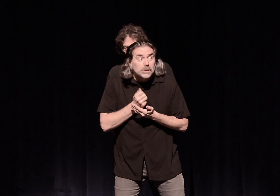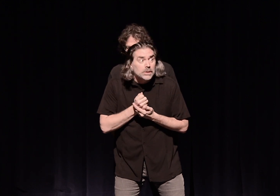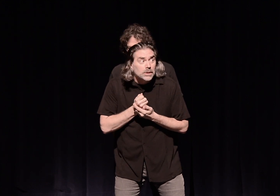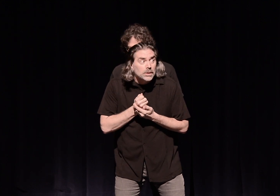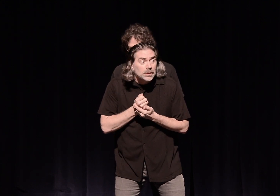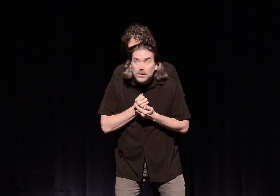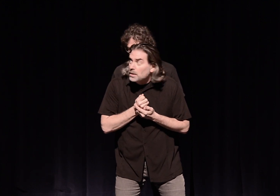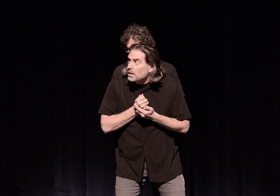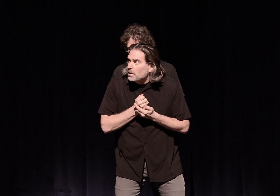Poetry.